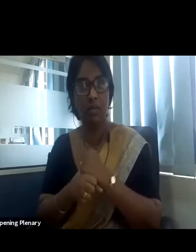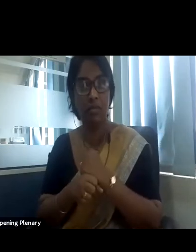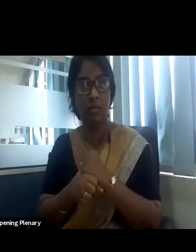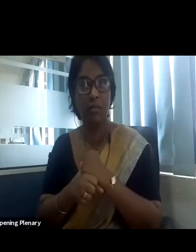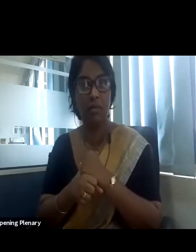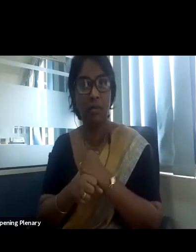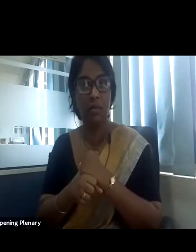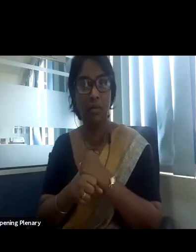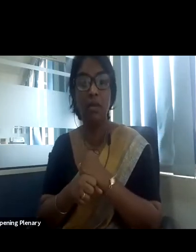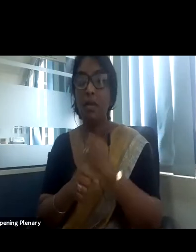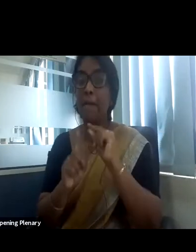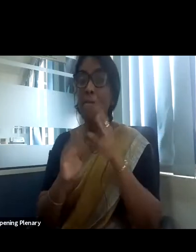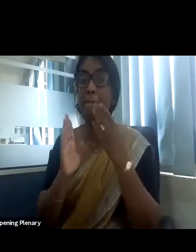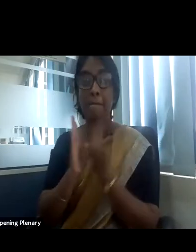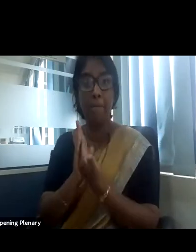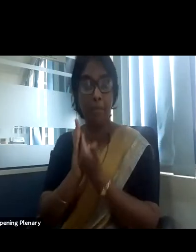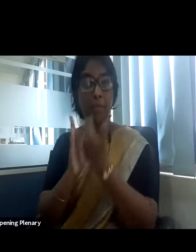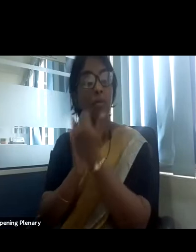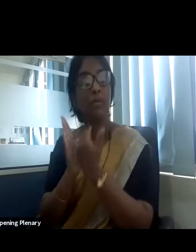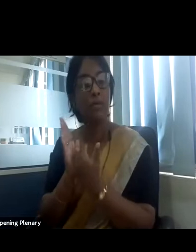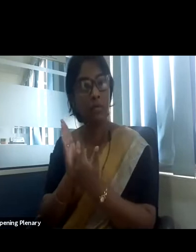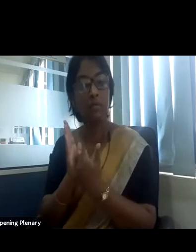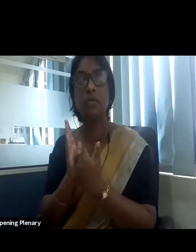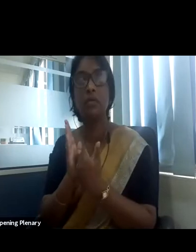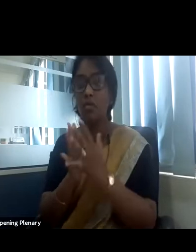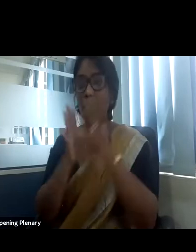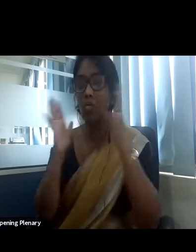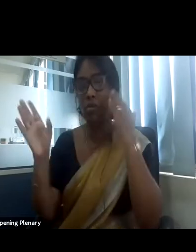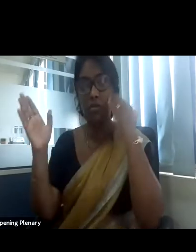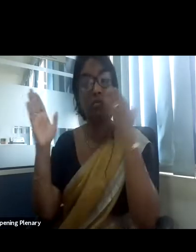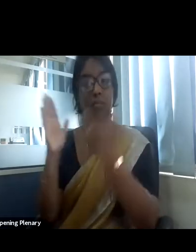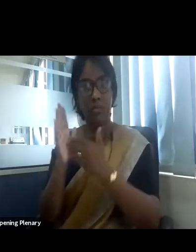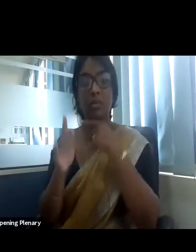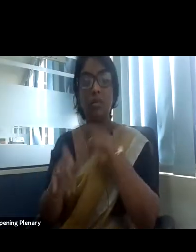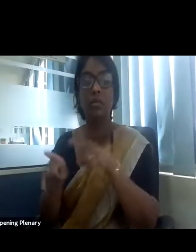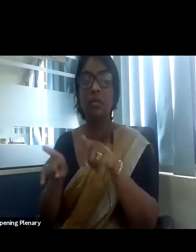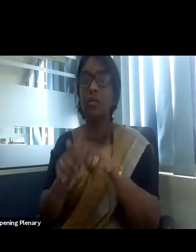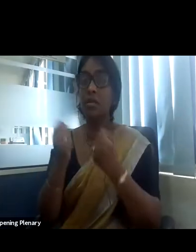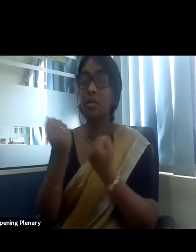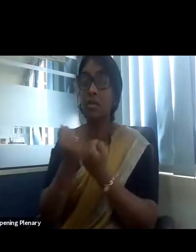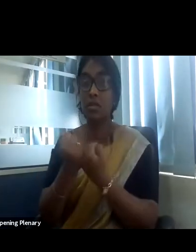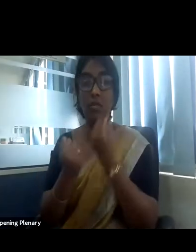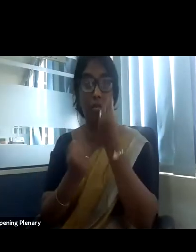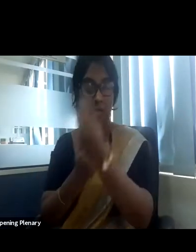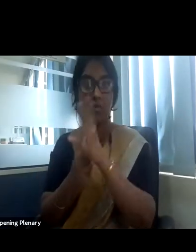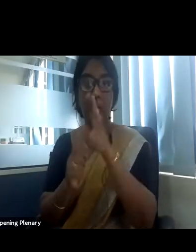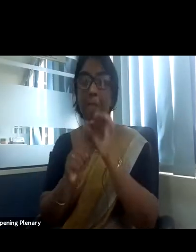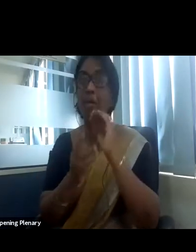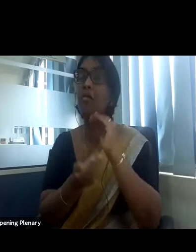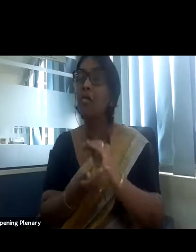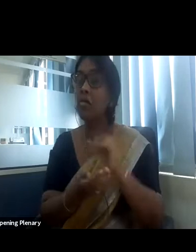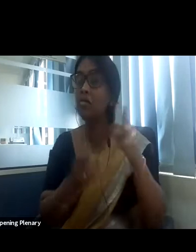make de-risking of private investments possible, encourage businesses to take risks, and provide strong tax